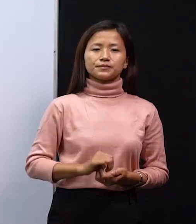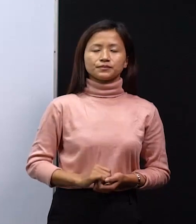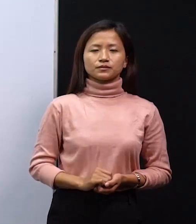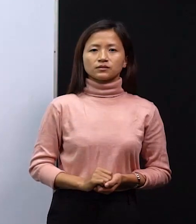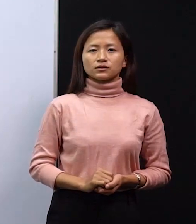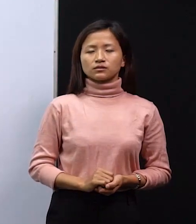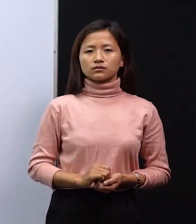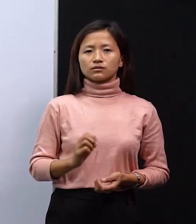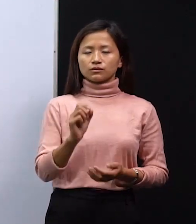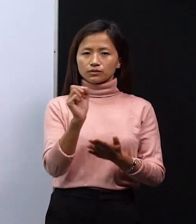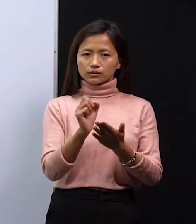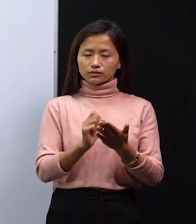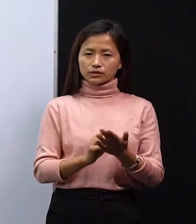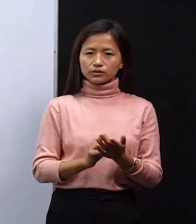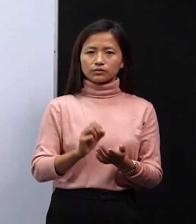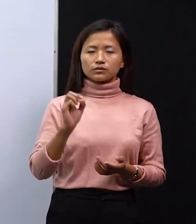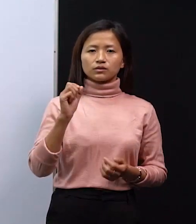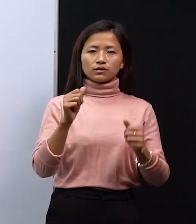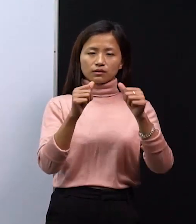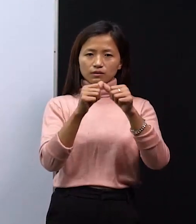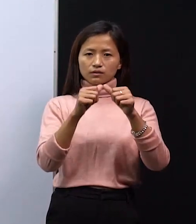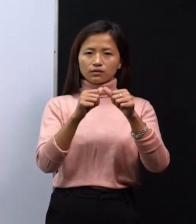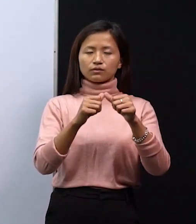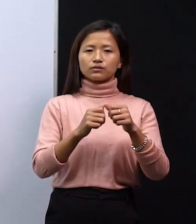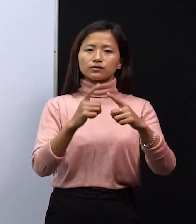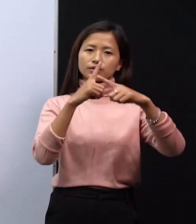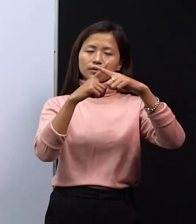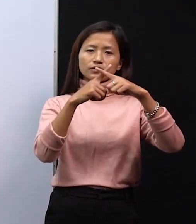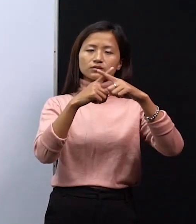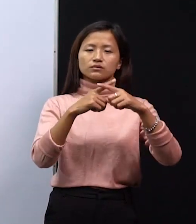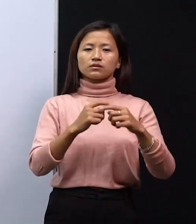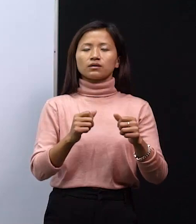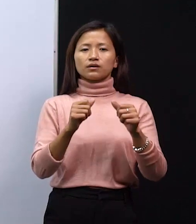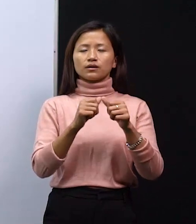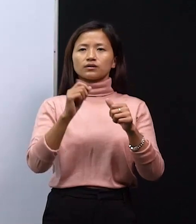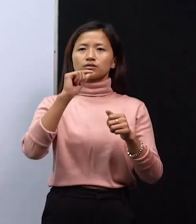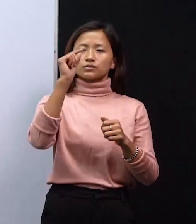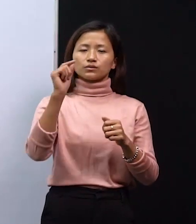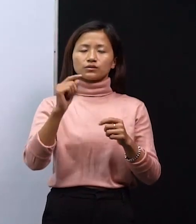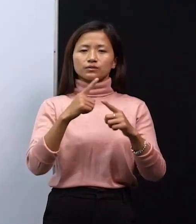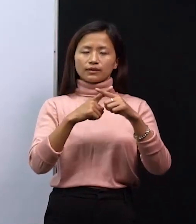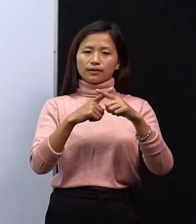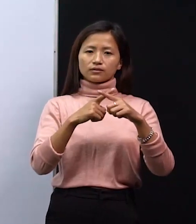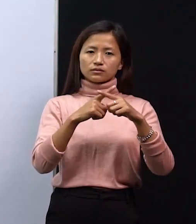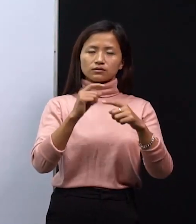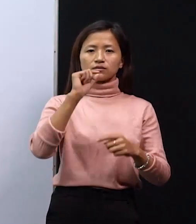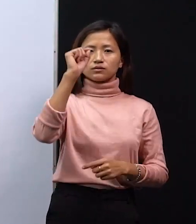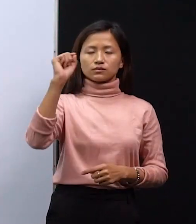we can write like this. In place of a, we will write x. So a square will become x square